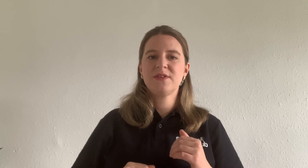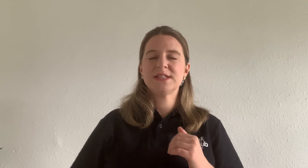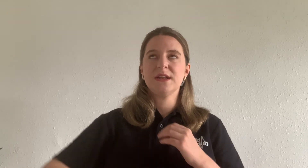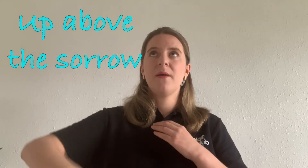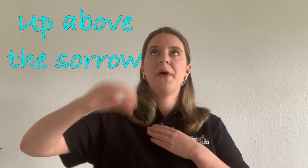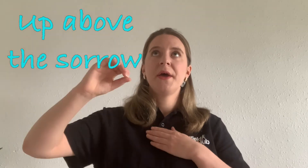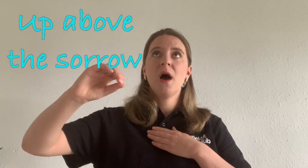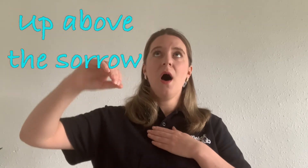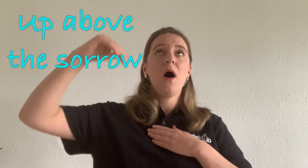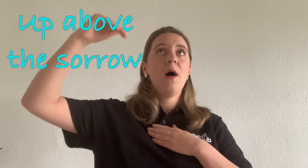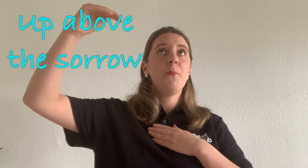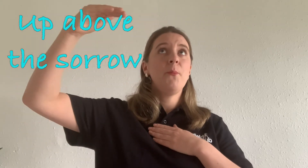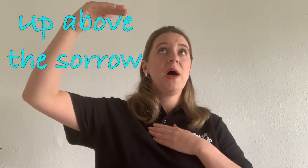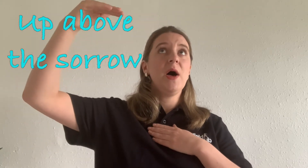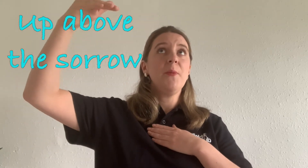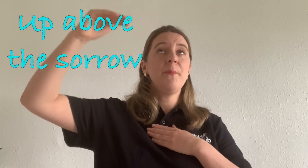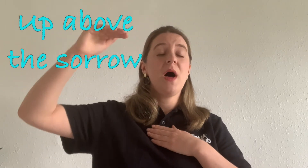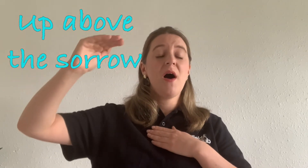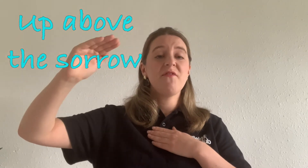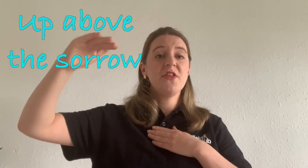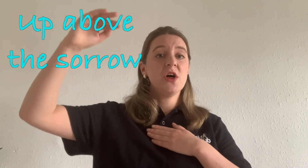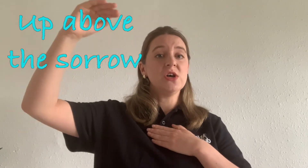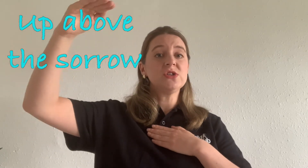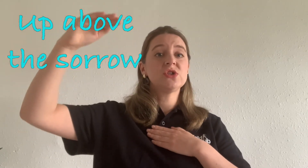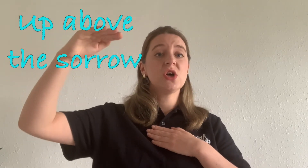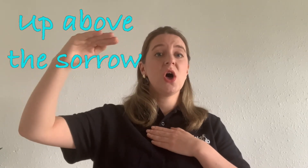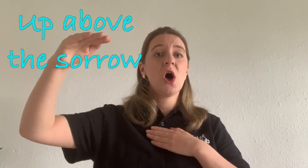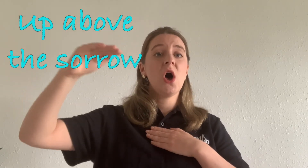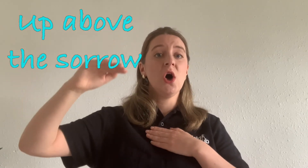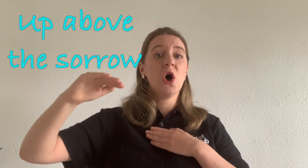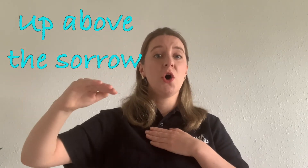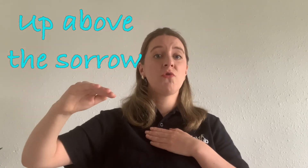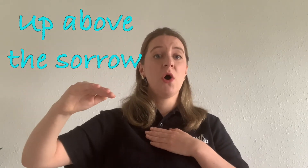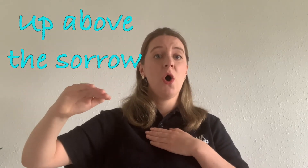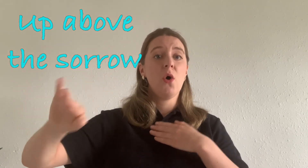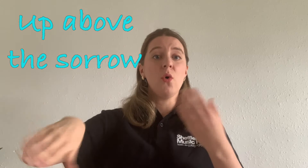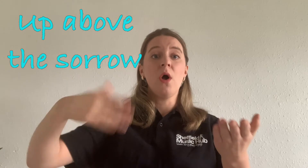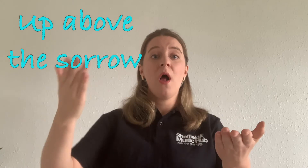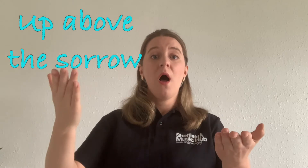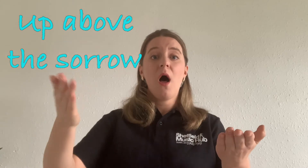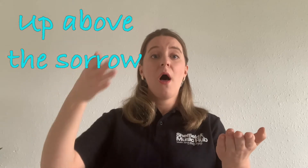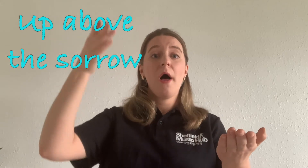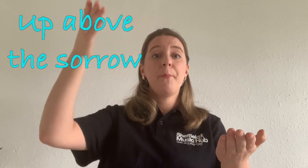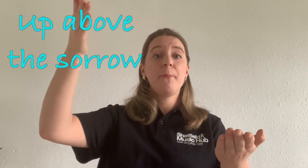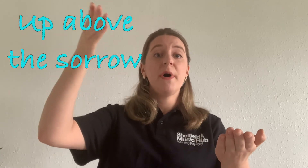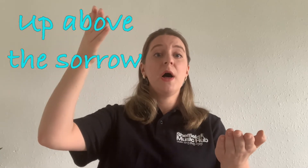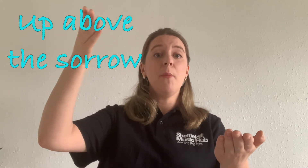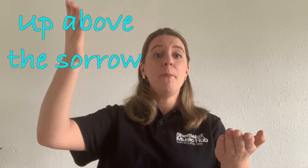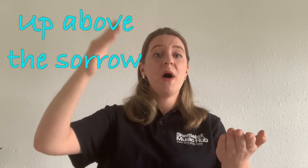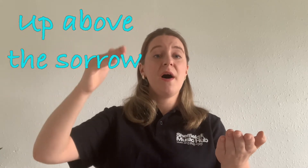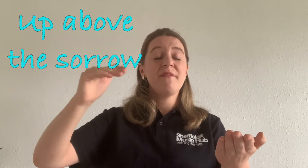listen. Up above the sorrow, up above